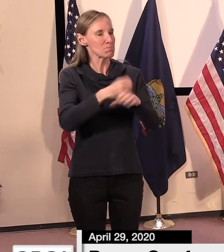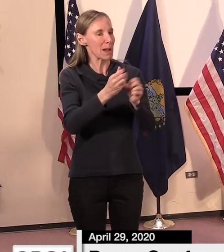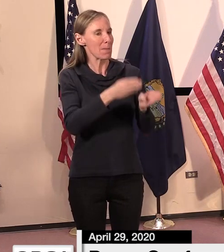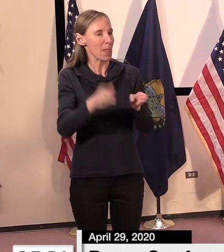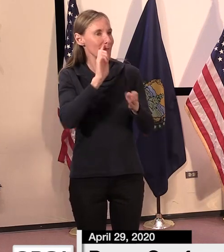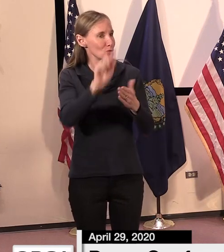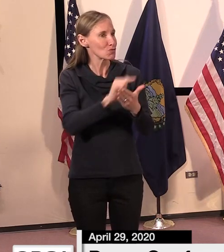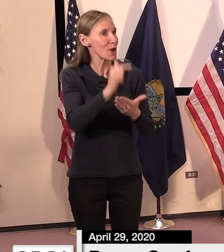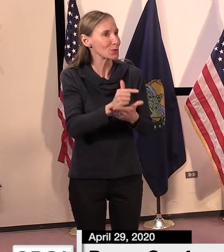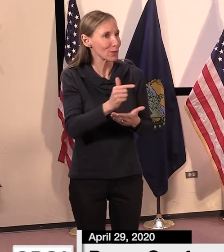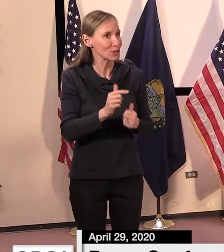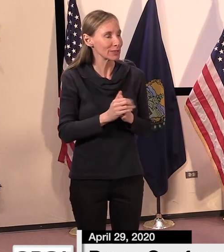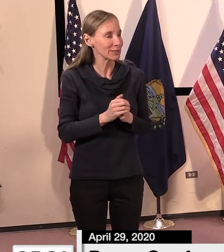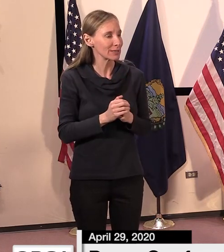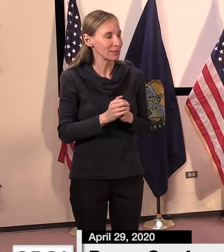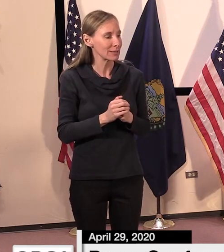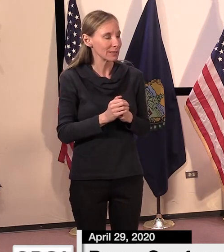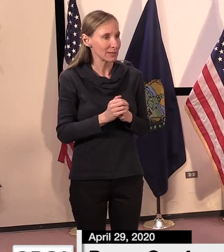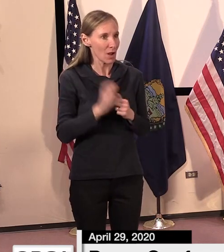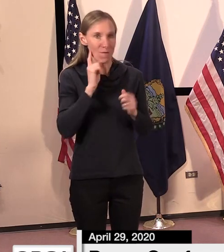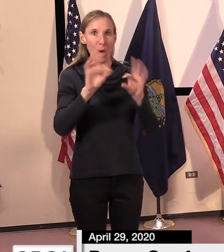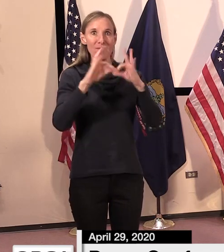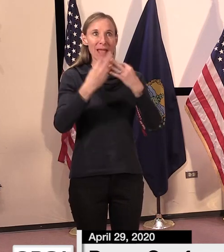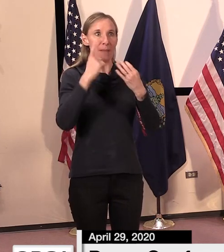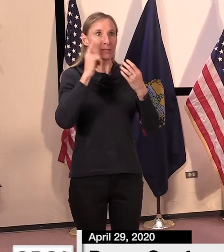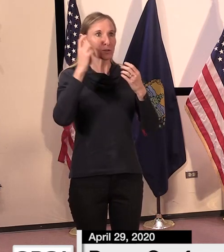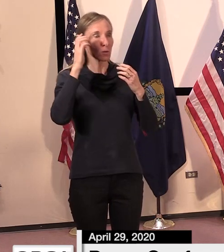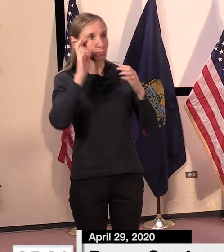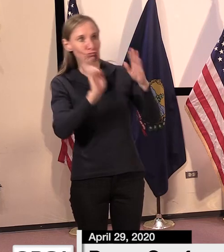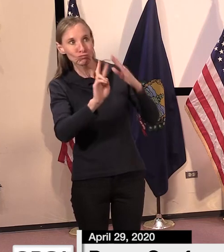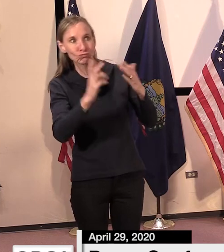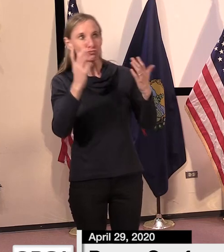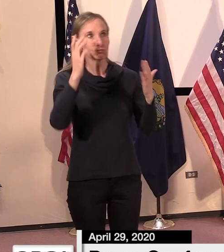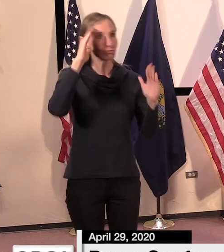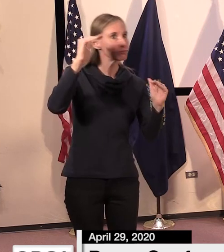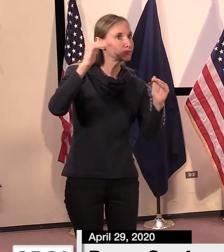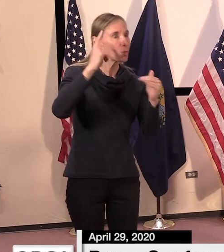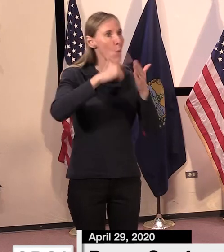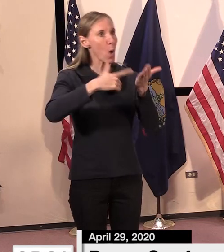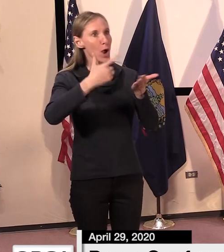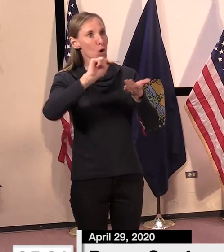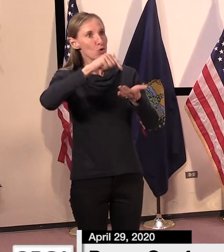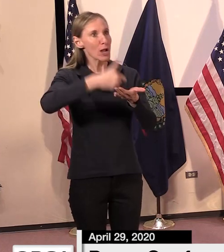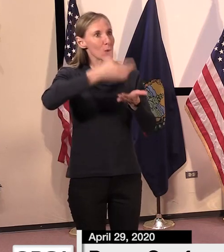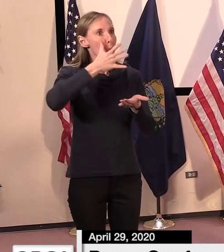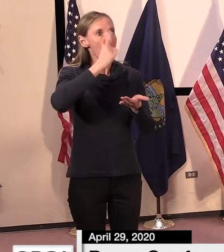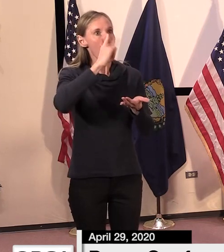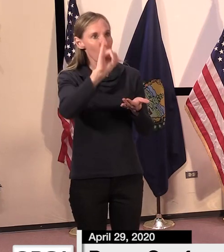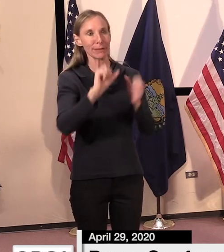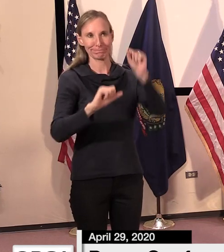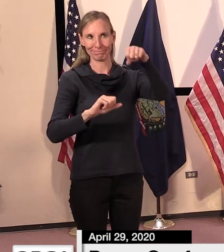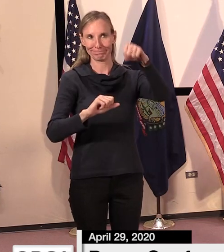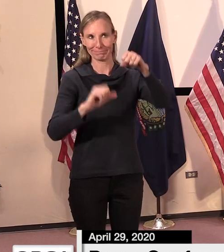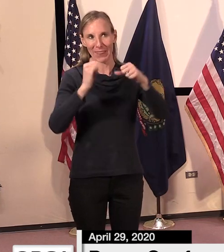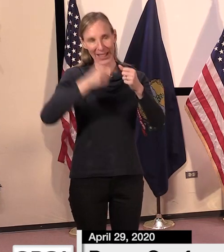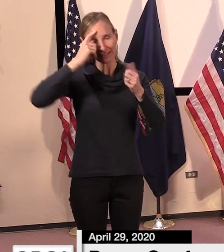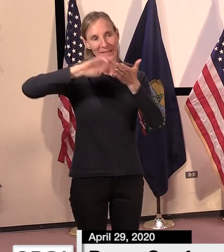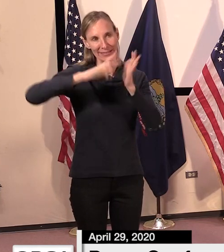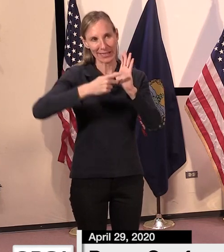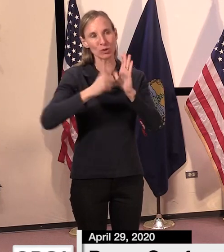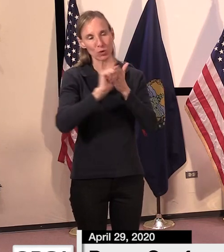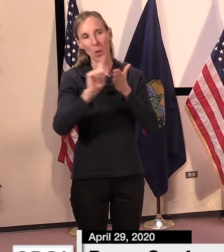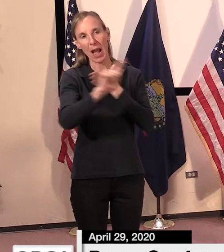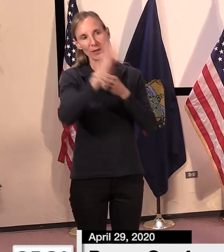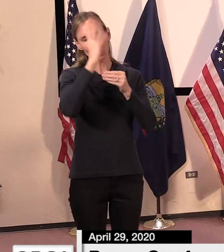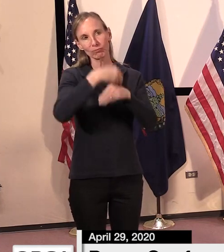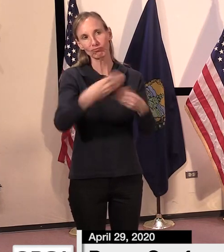their plans? Yeah, and for families to anticipate going forward? Yeah, that's the intention of the guidance and the timing of it. Okay.